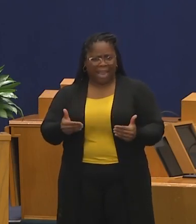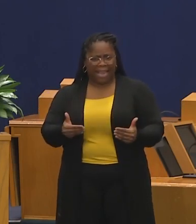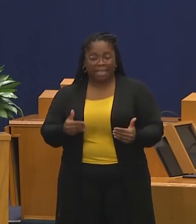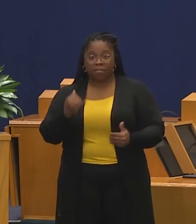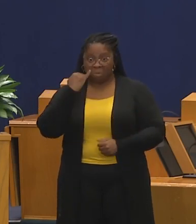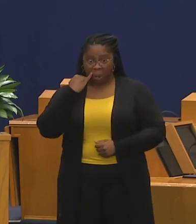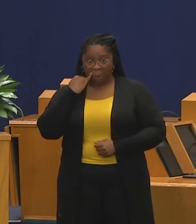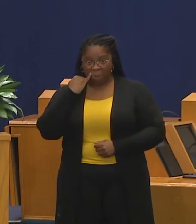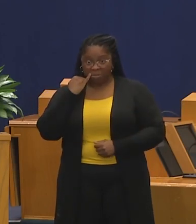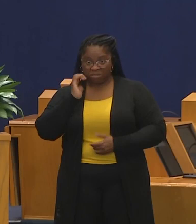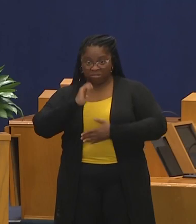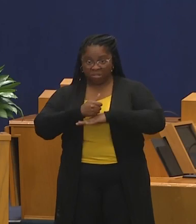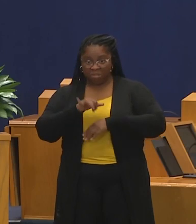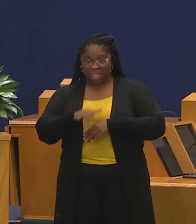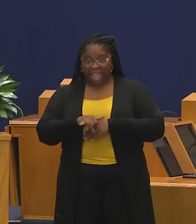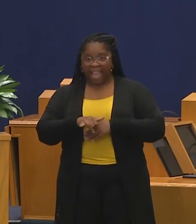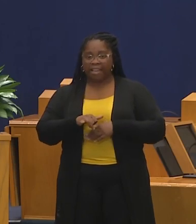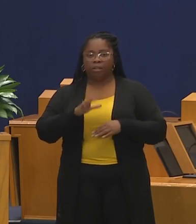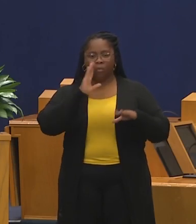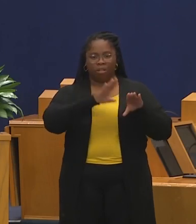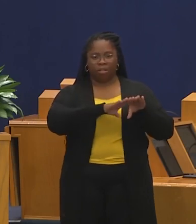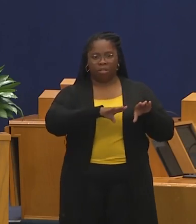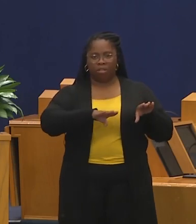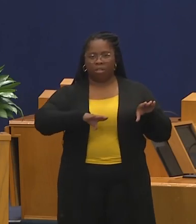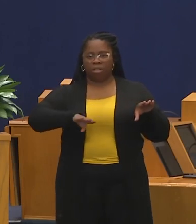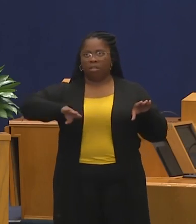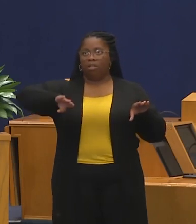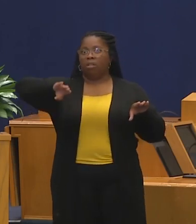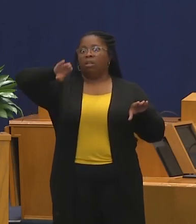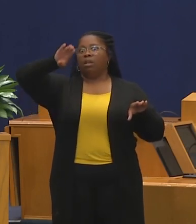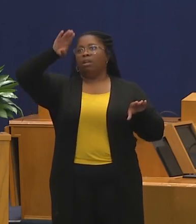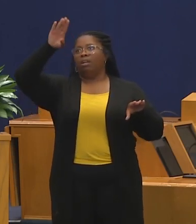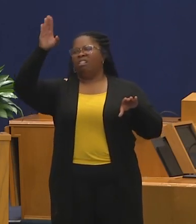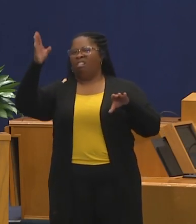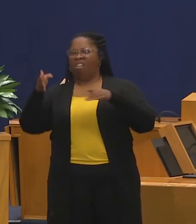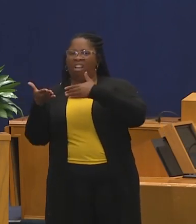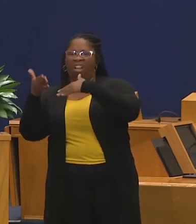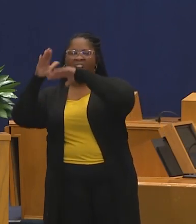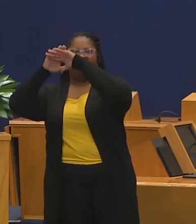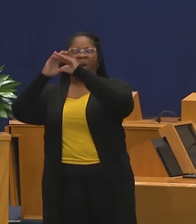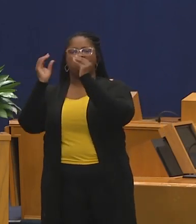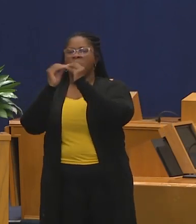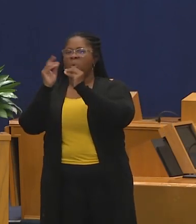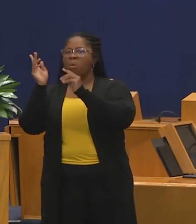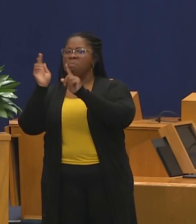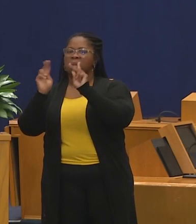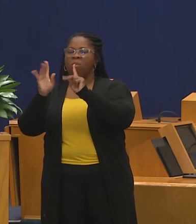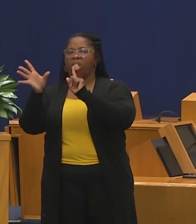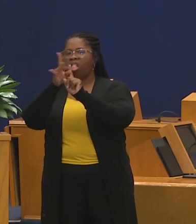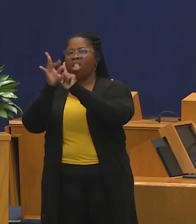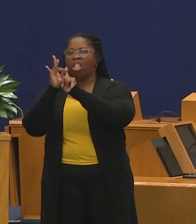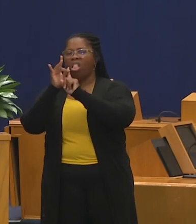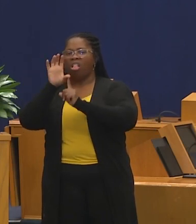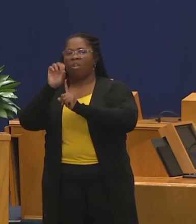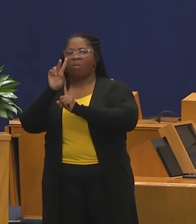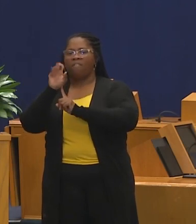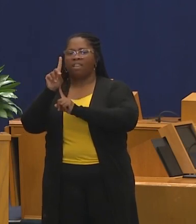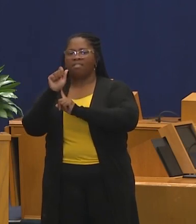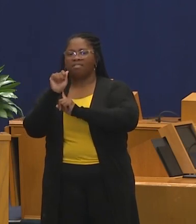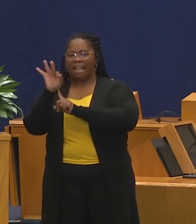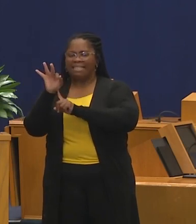original peak on that same slope, which would result in a large increase of cases of COVID-19 that would run the risk